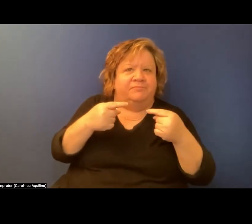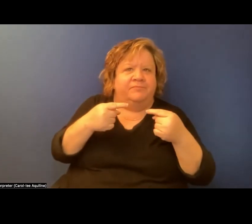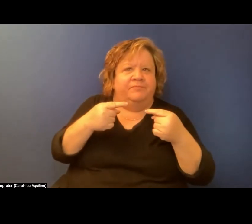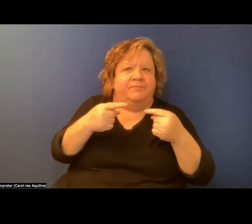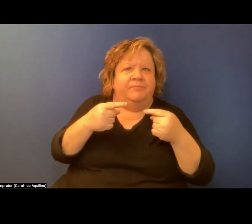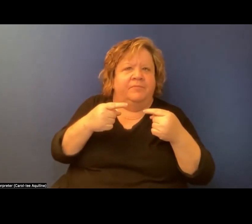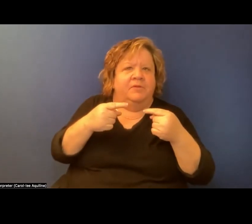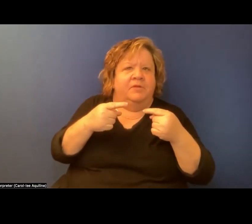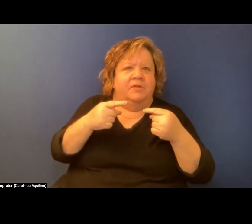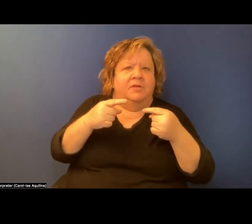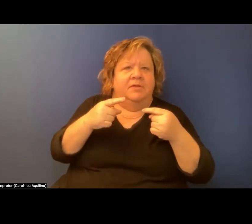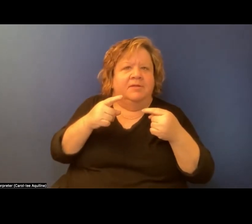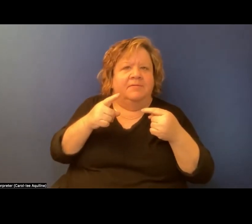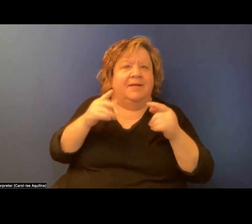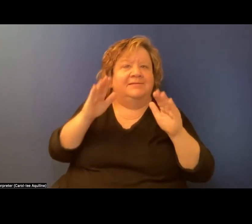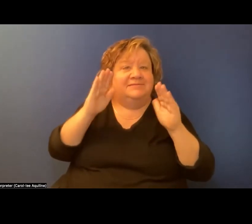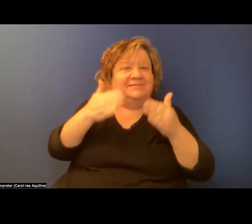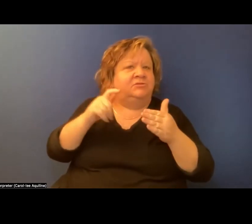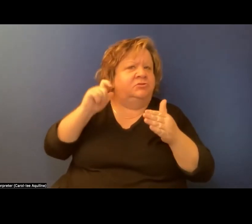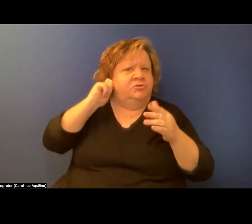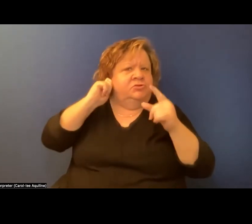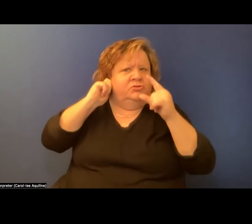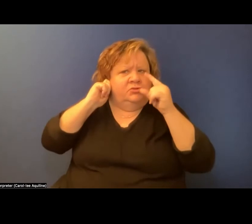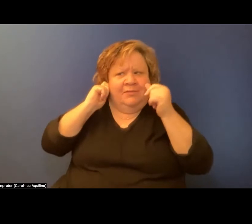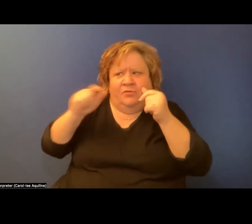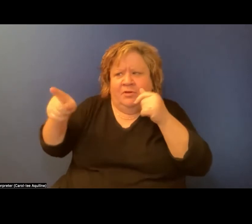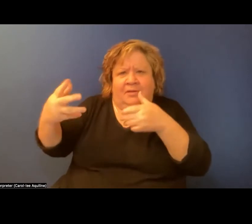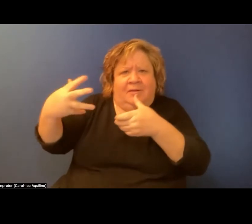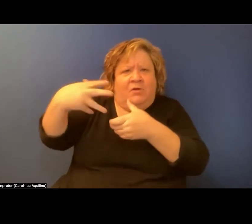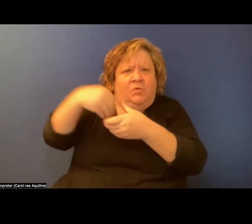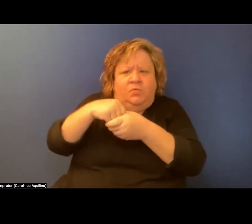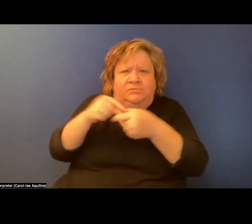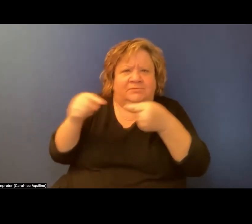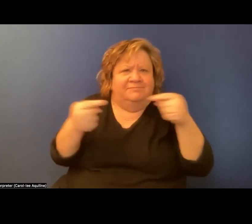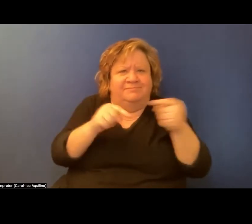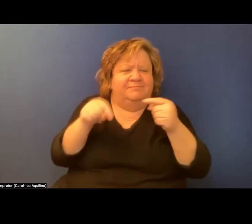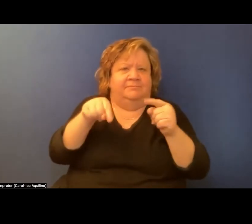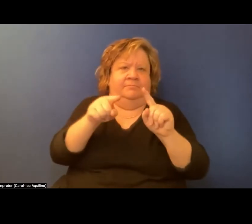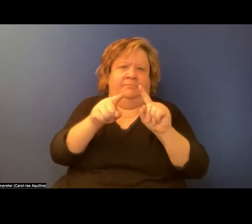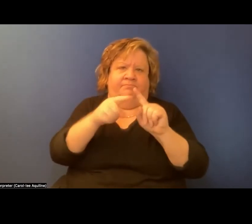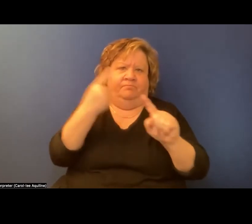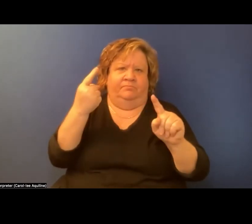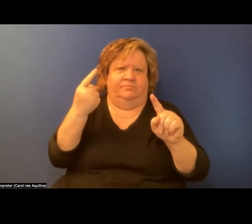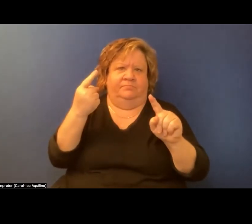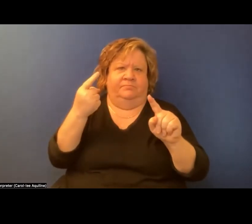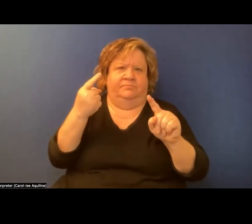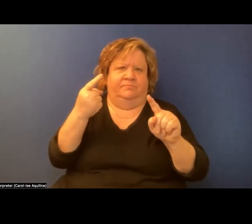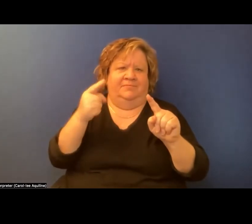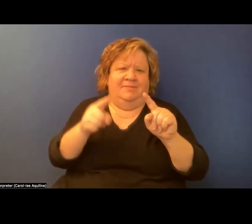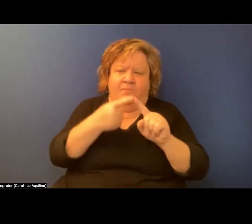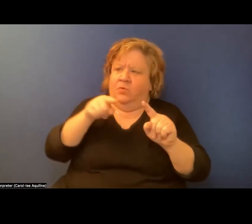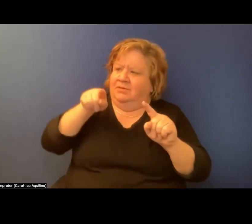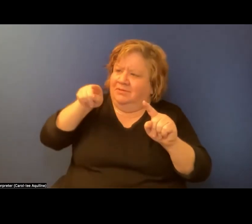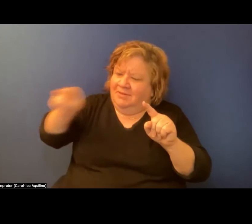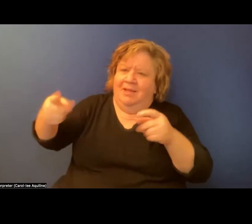is essential to address the underlying causes of vulnerability to climate challenge, including environmental and disaster risk. But